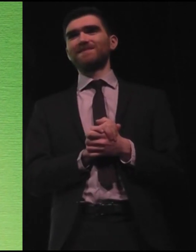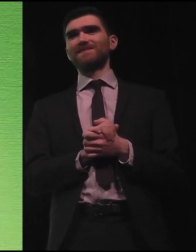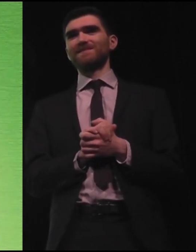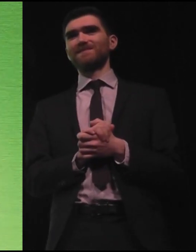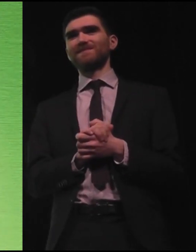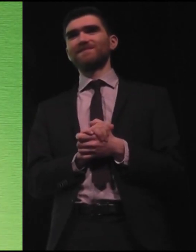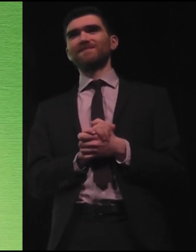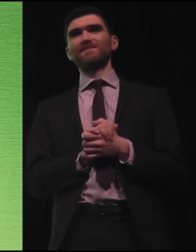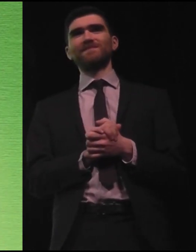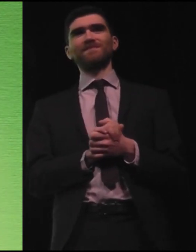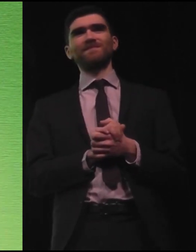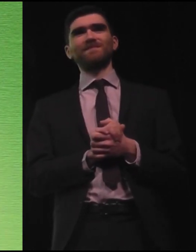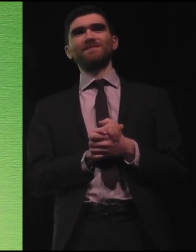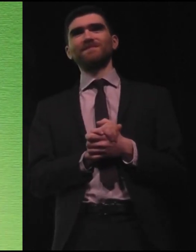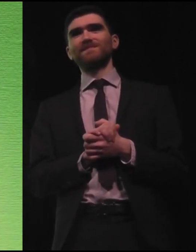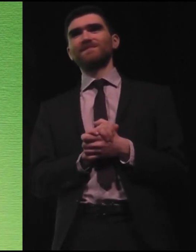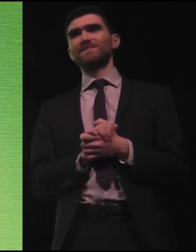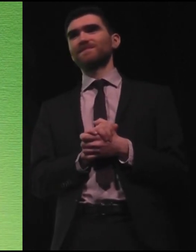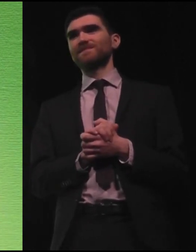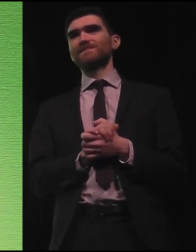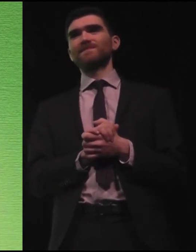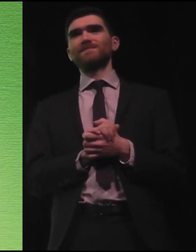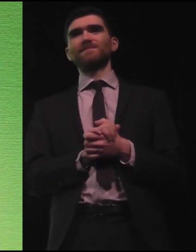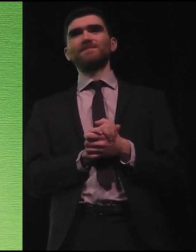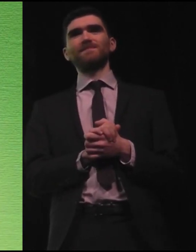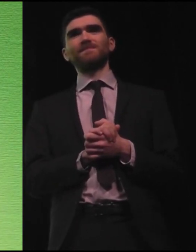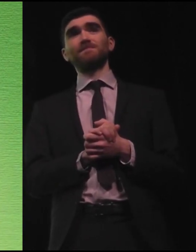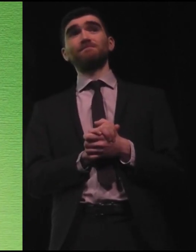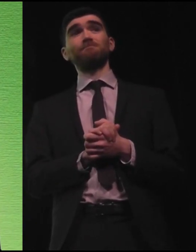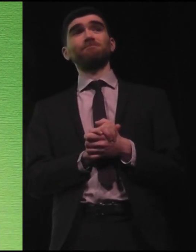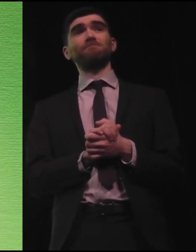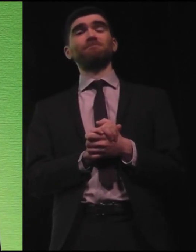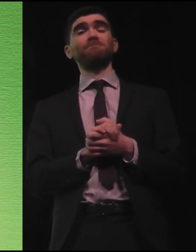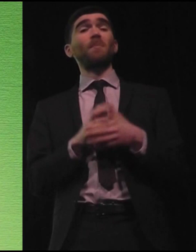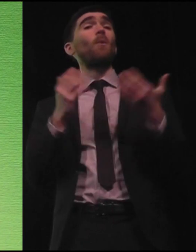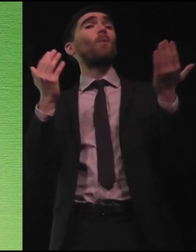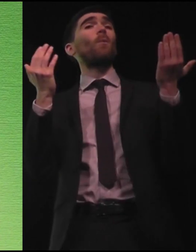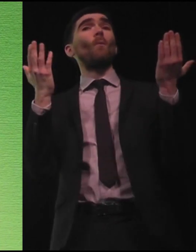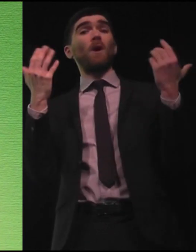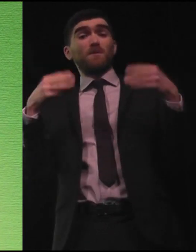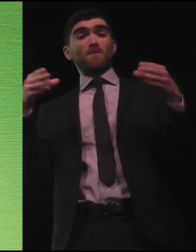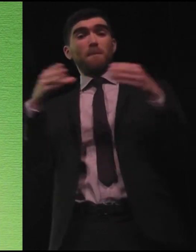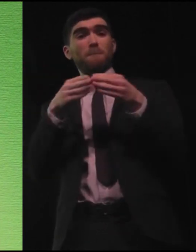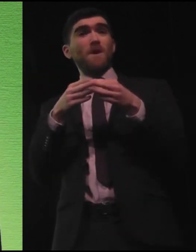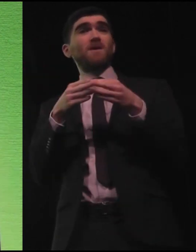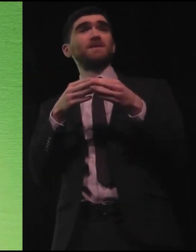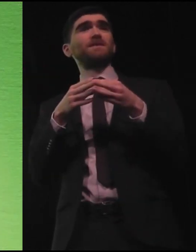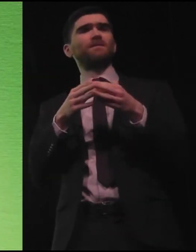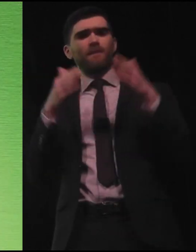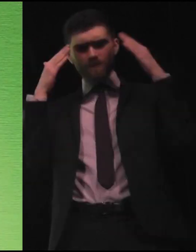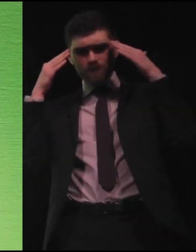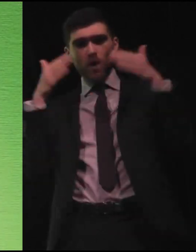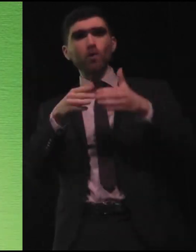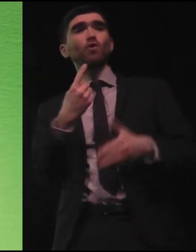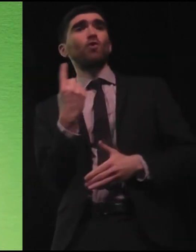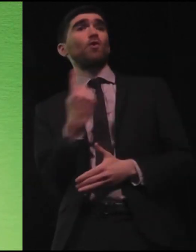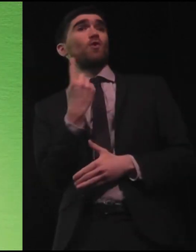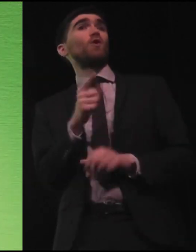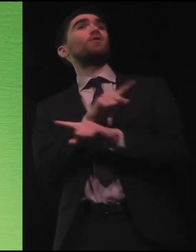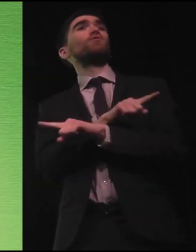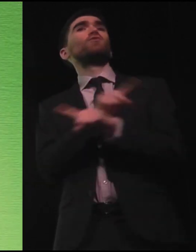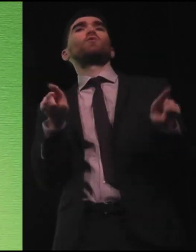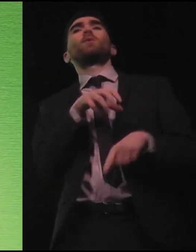Welcome to a party that puts you, the members, at the centre of our decision-making. Welcome to the only